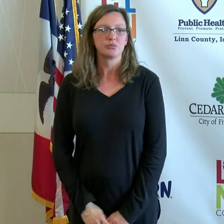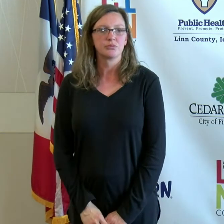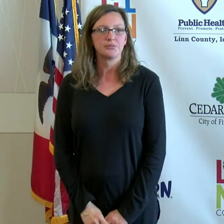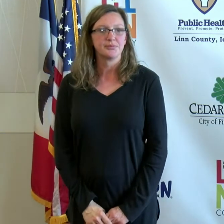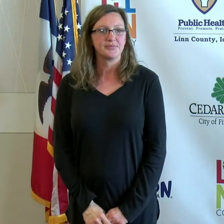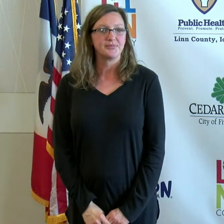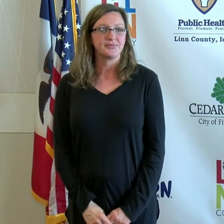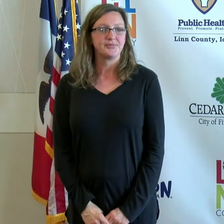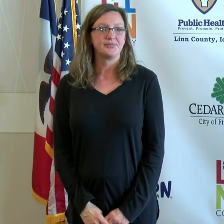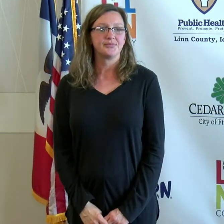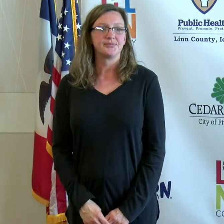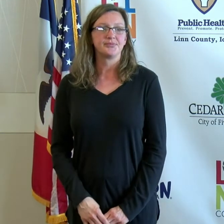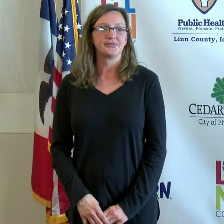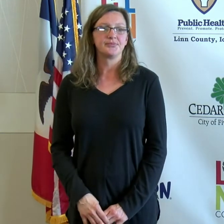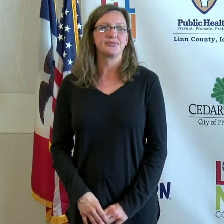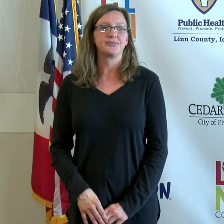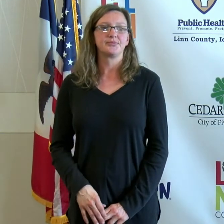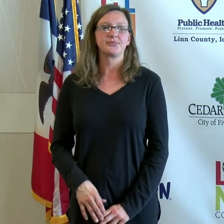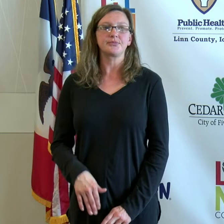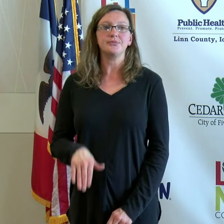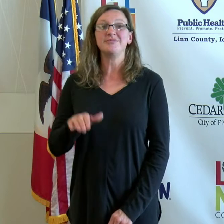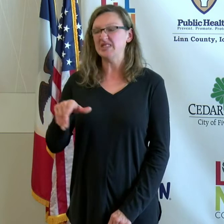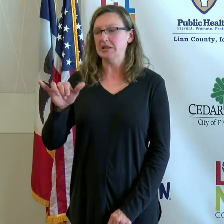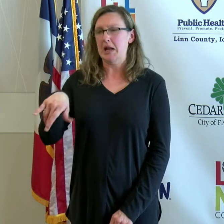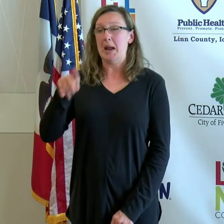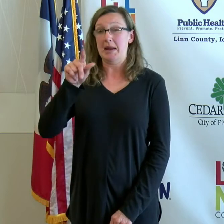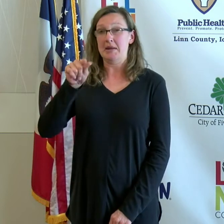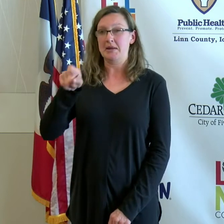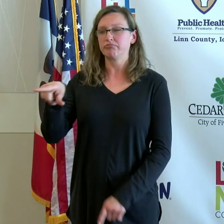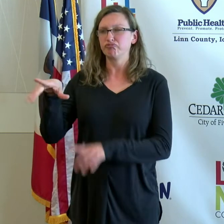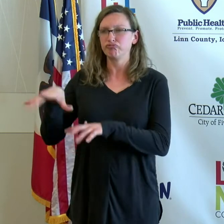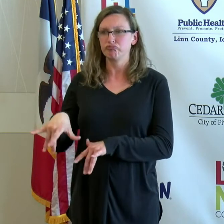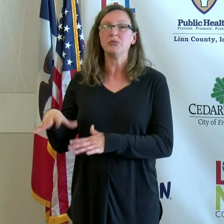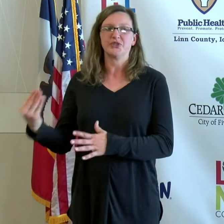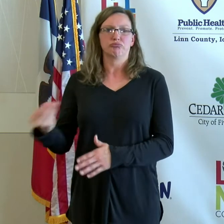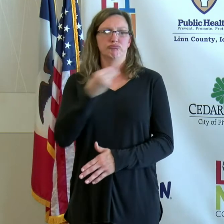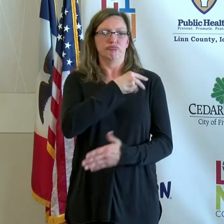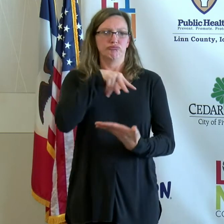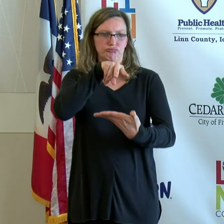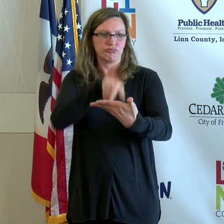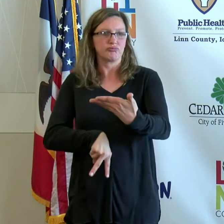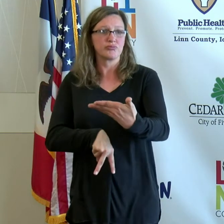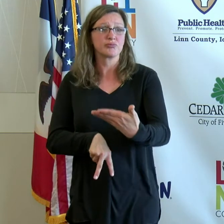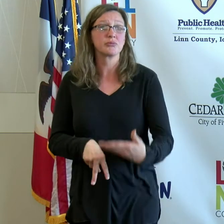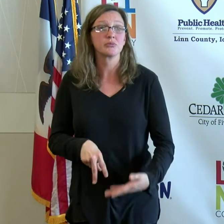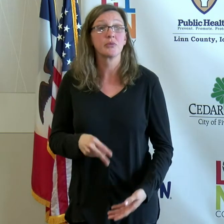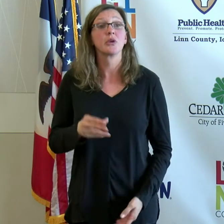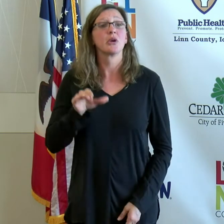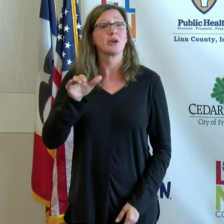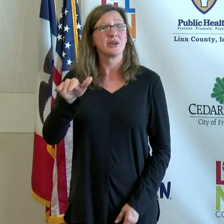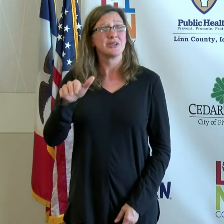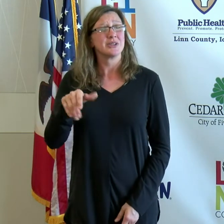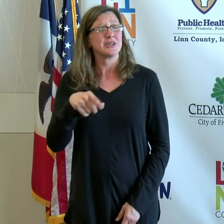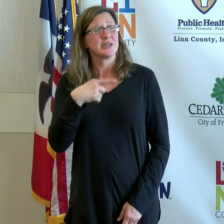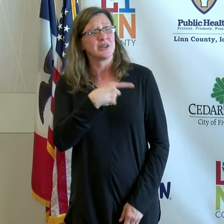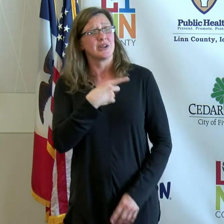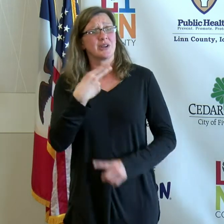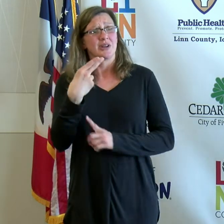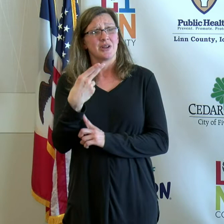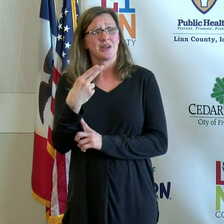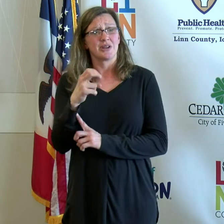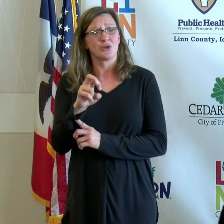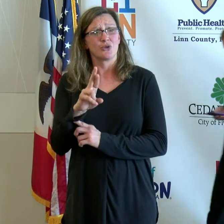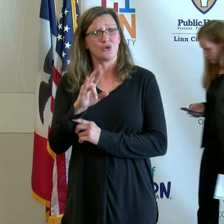This question also comes from Kate Payne. It says, can Heather update us on how many cases have been linked to Heritage Specialty